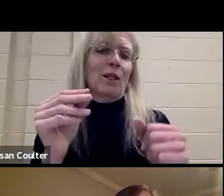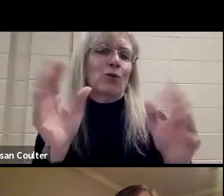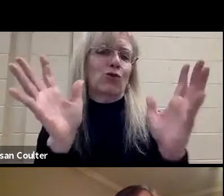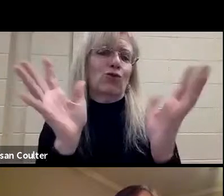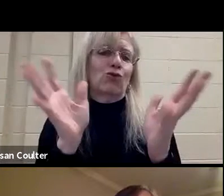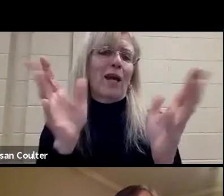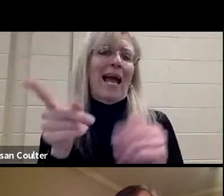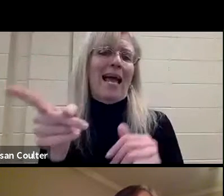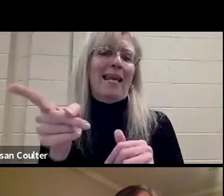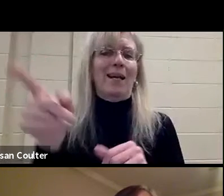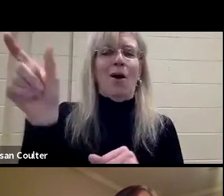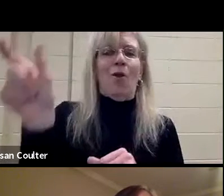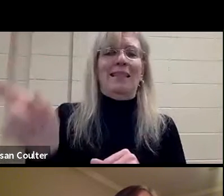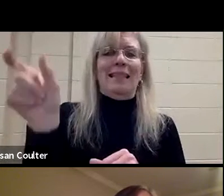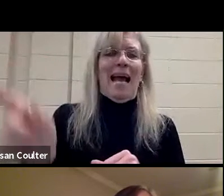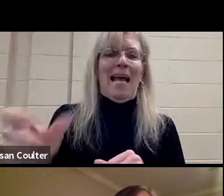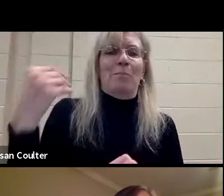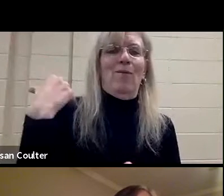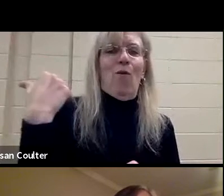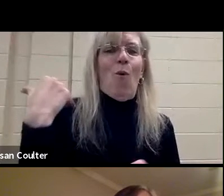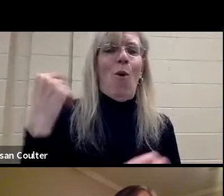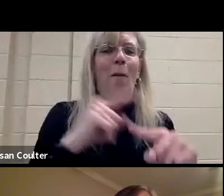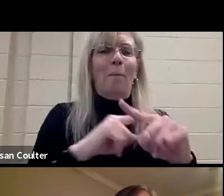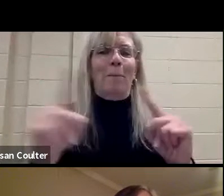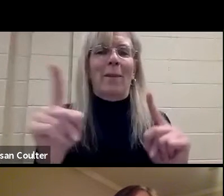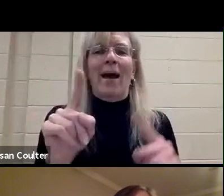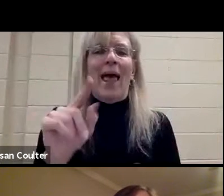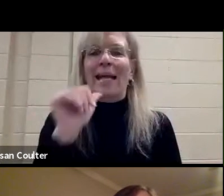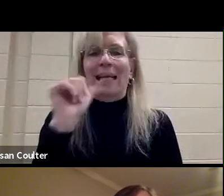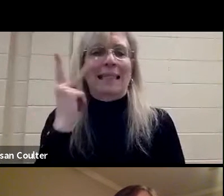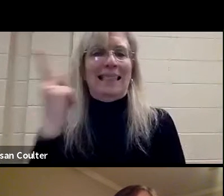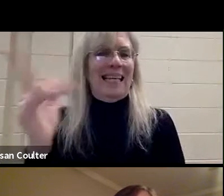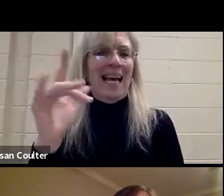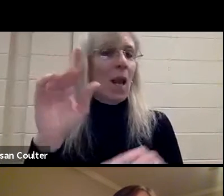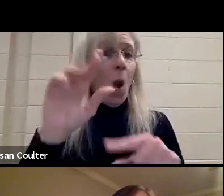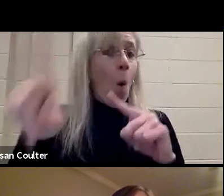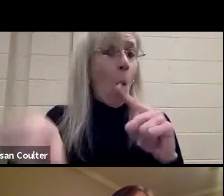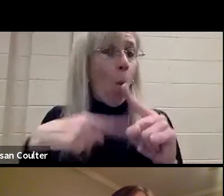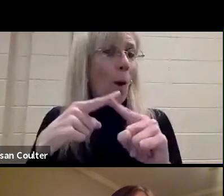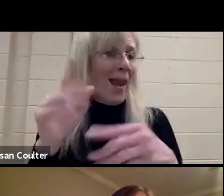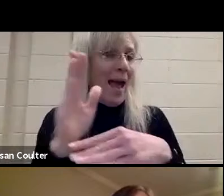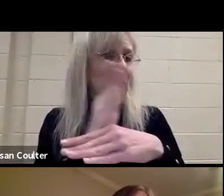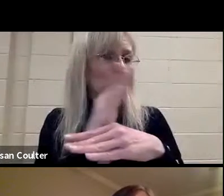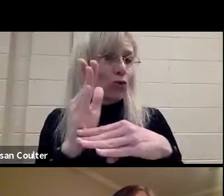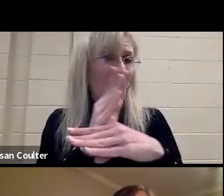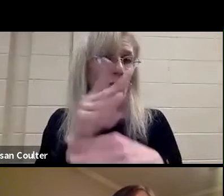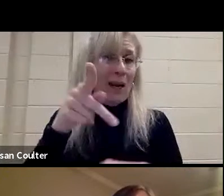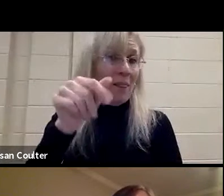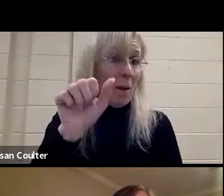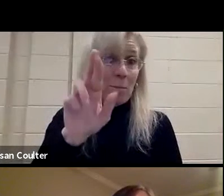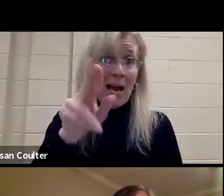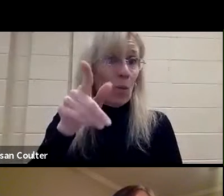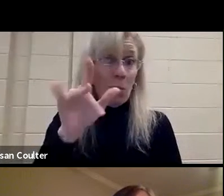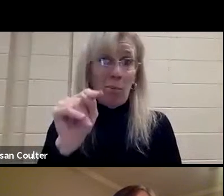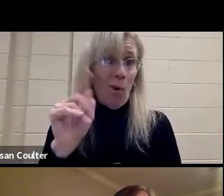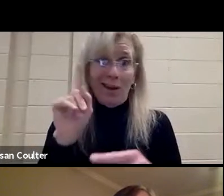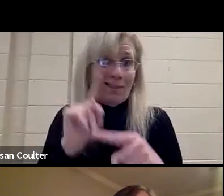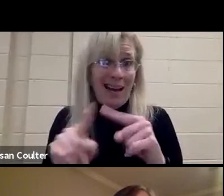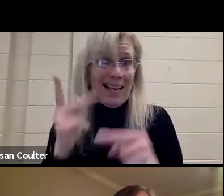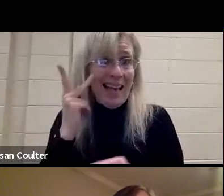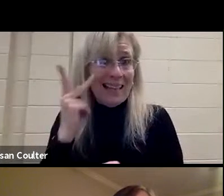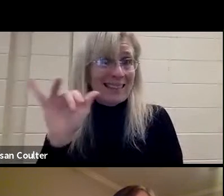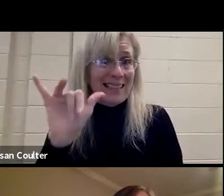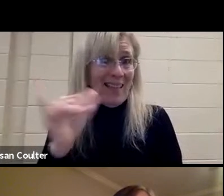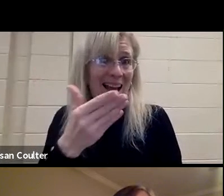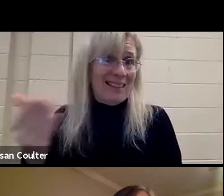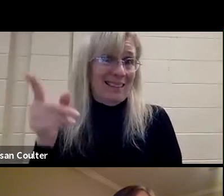Alex was chatting on the side before, but I didn't see it. When I'm sharing the PowerPoint,